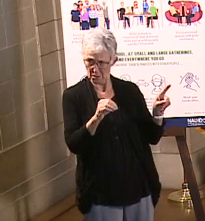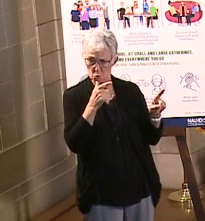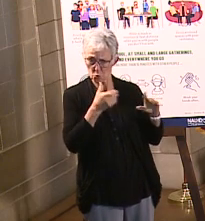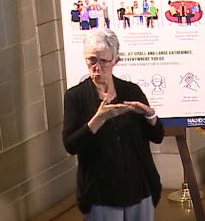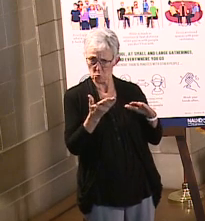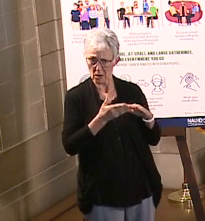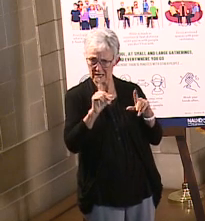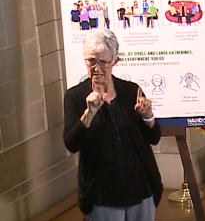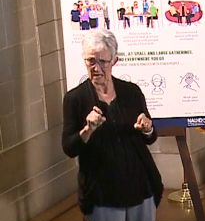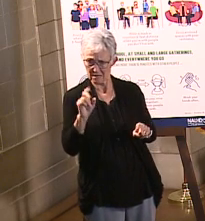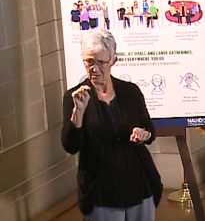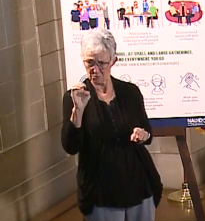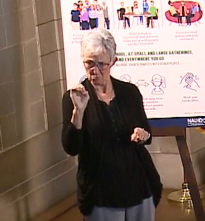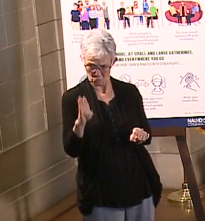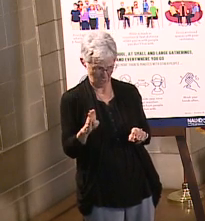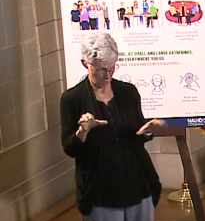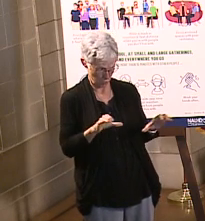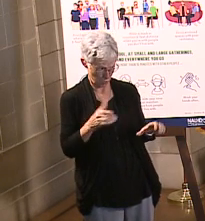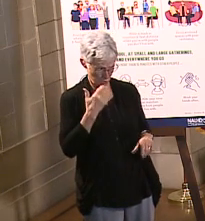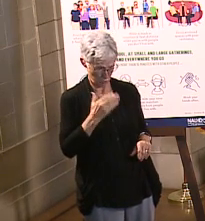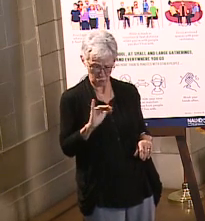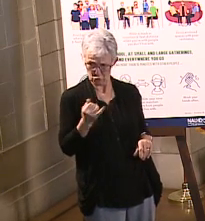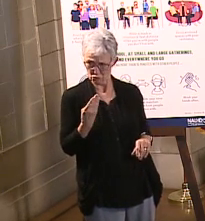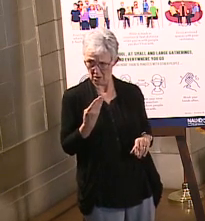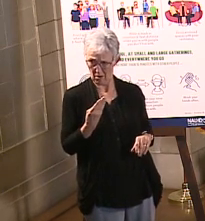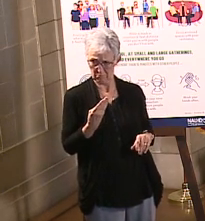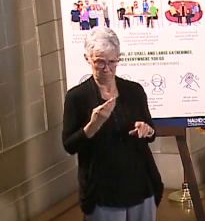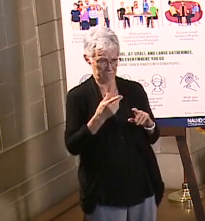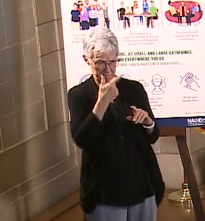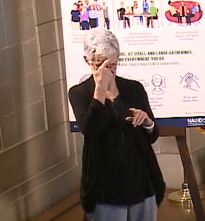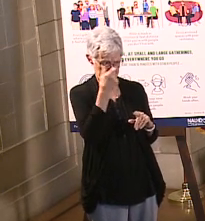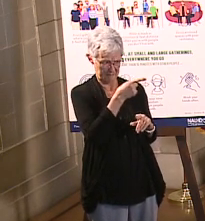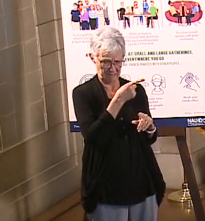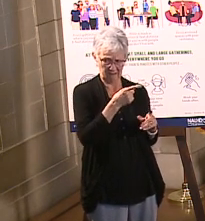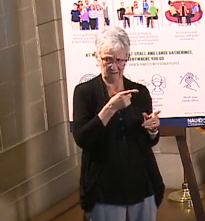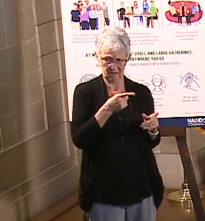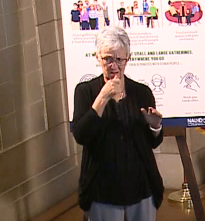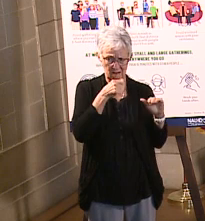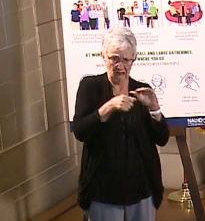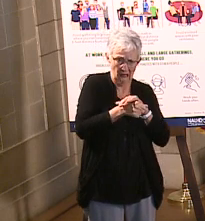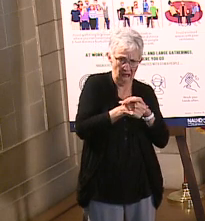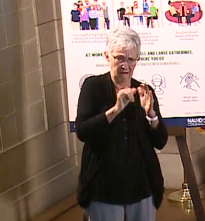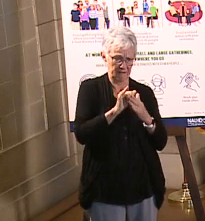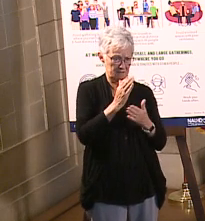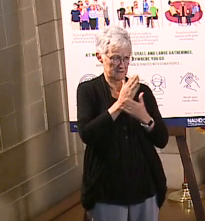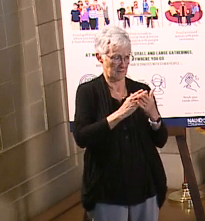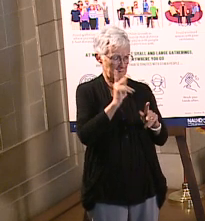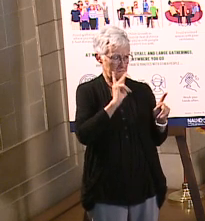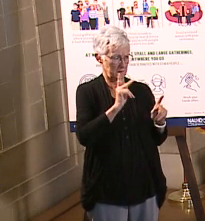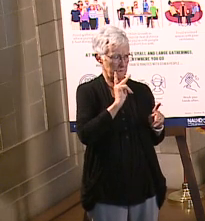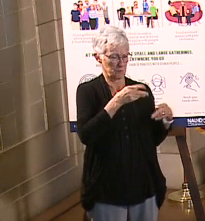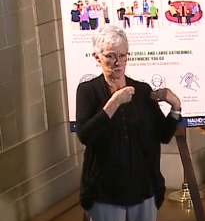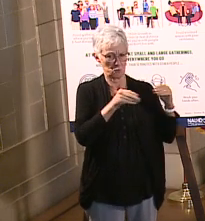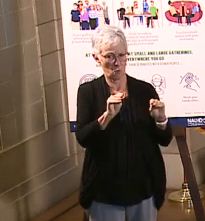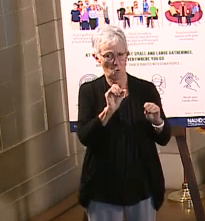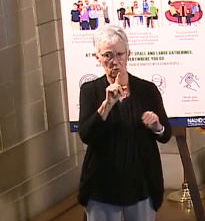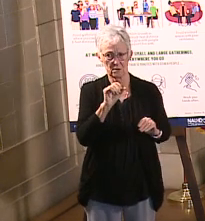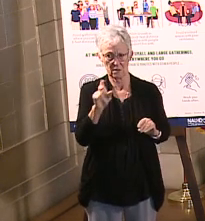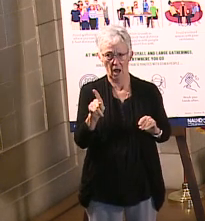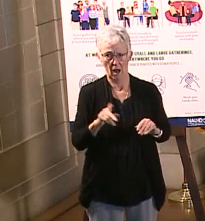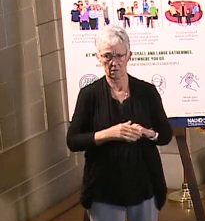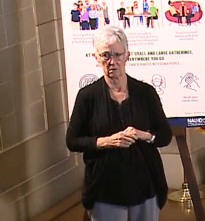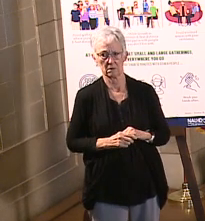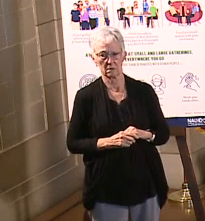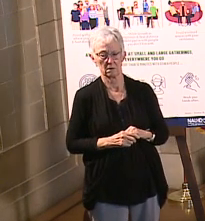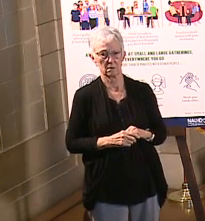the answer to that is yes. I believe that they're doing a great job of providing those the Test Nebraska. Again, this is a free